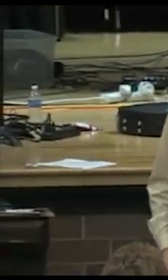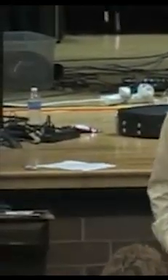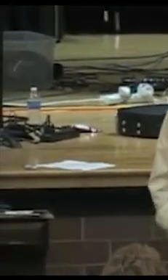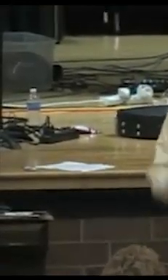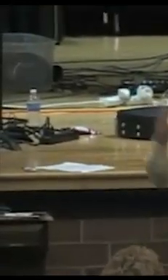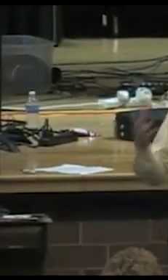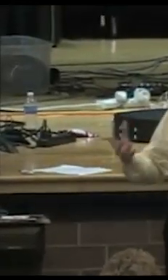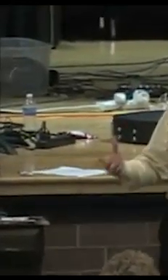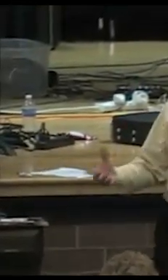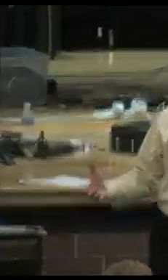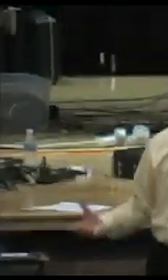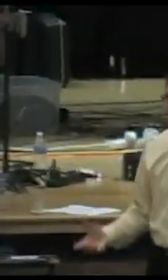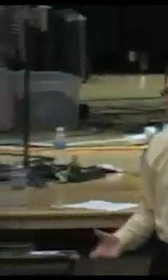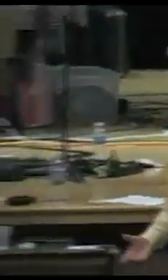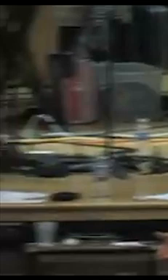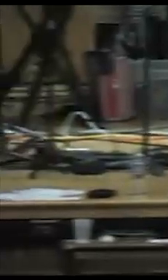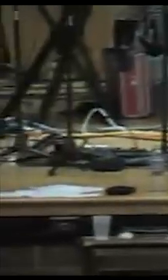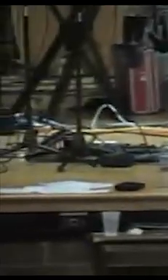I want her to be.